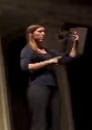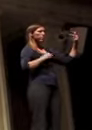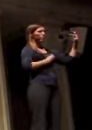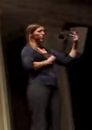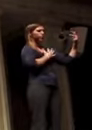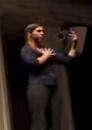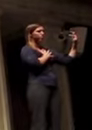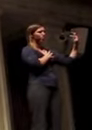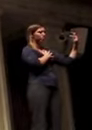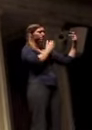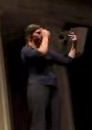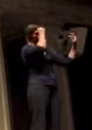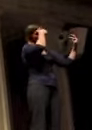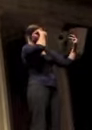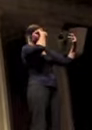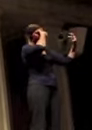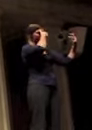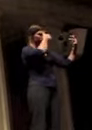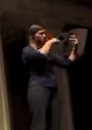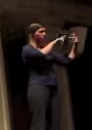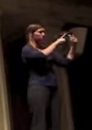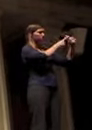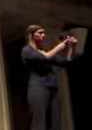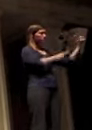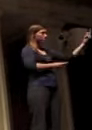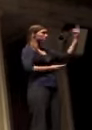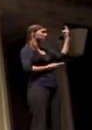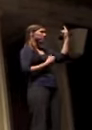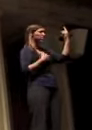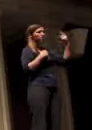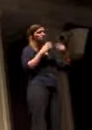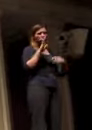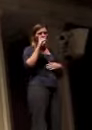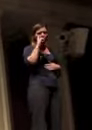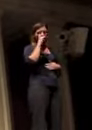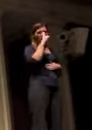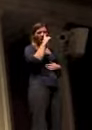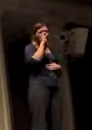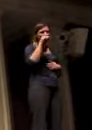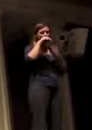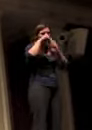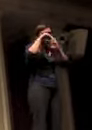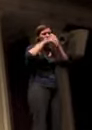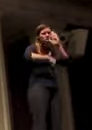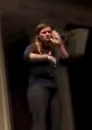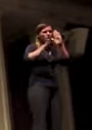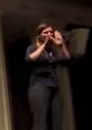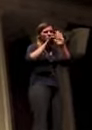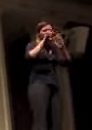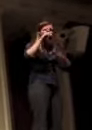being, your eyes are like very intense fucking magnets.